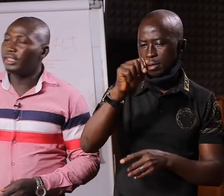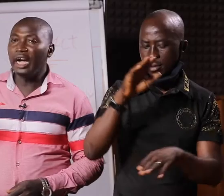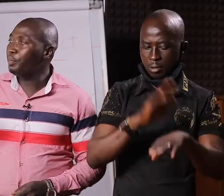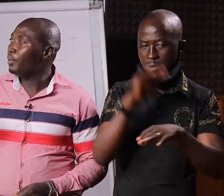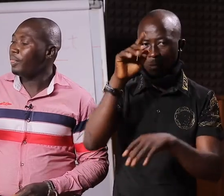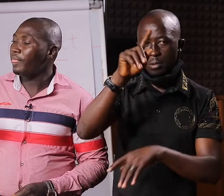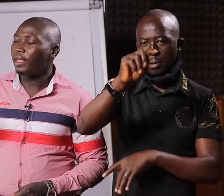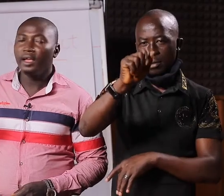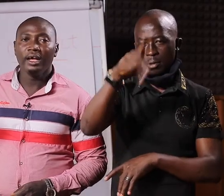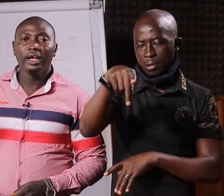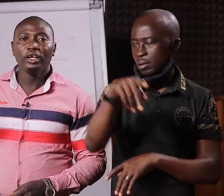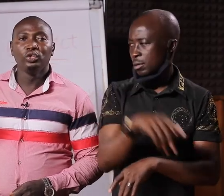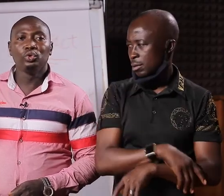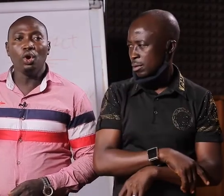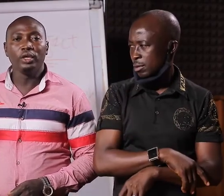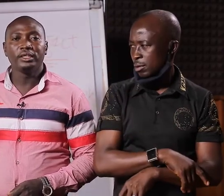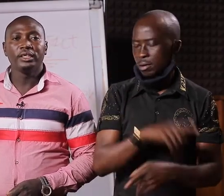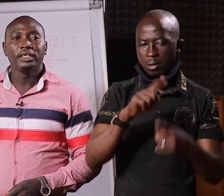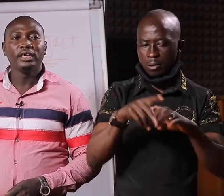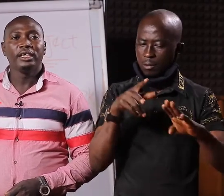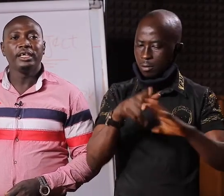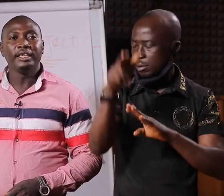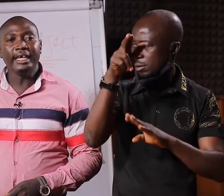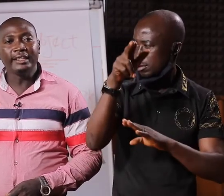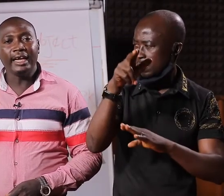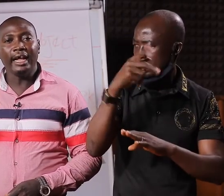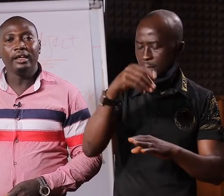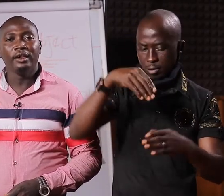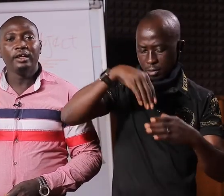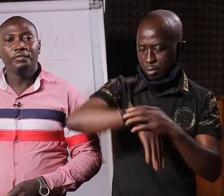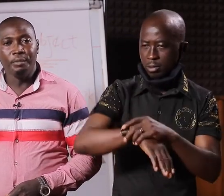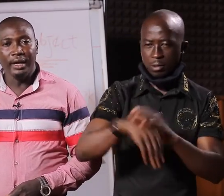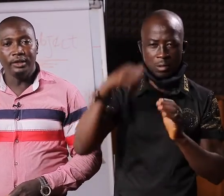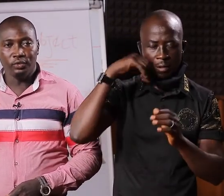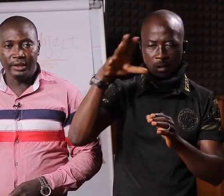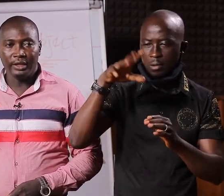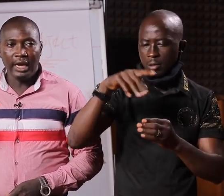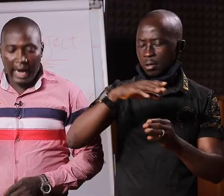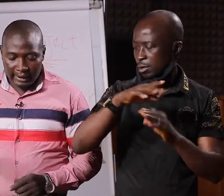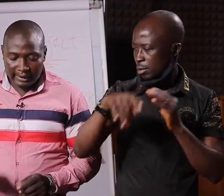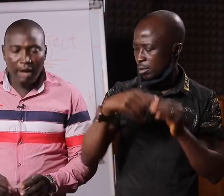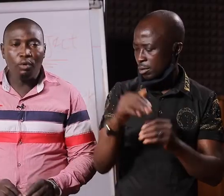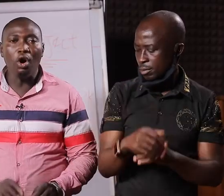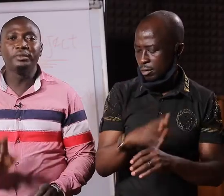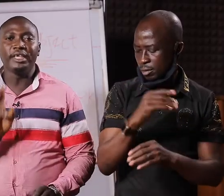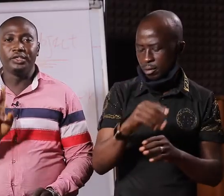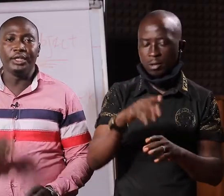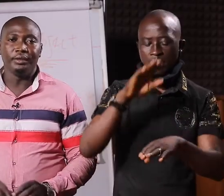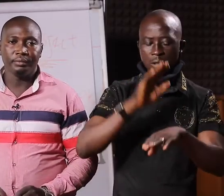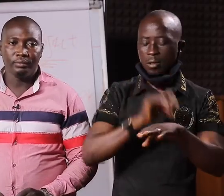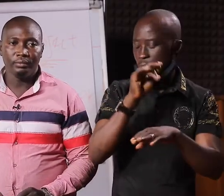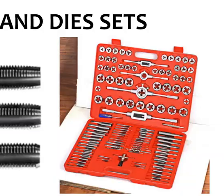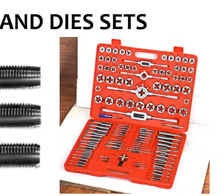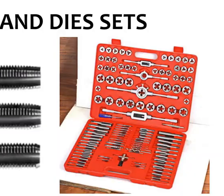We use the tap to cut the internal female thread. And the tap comes in